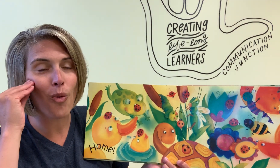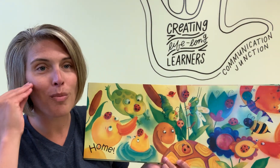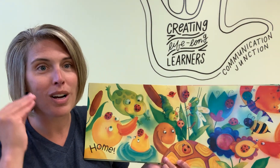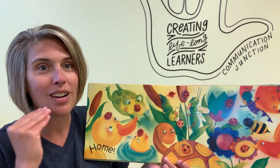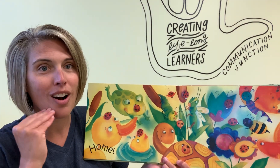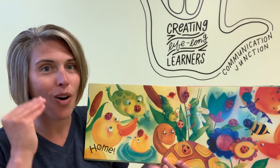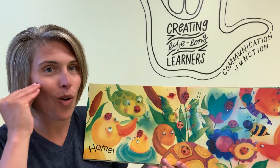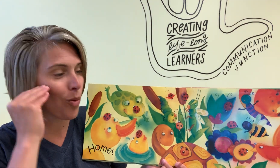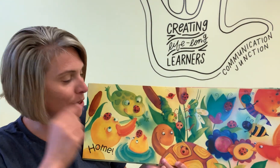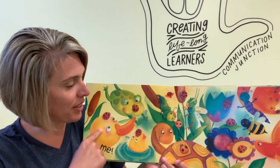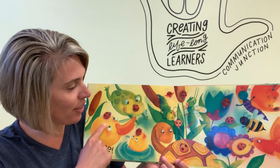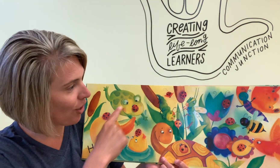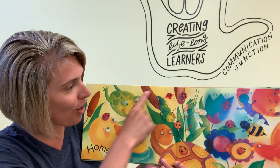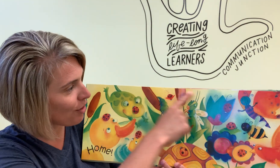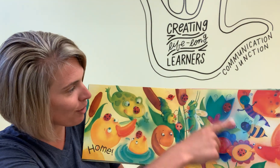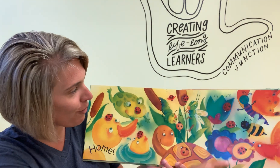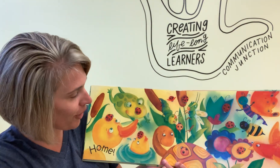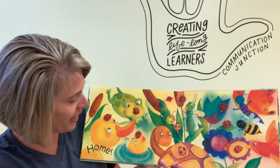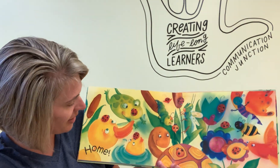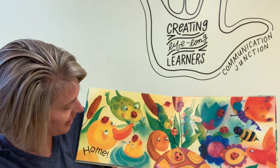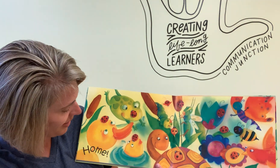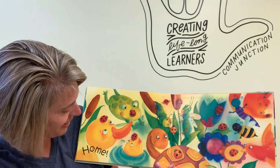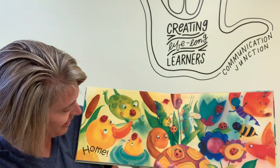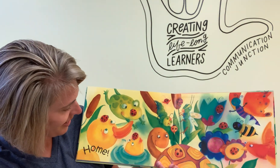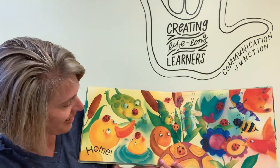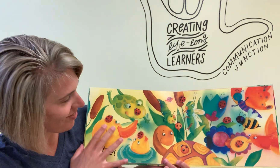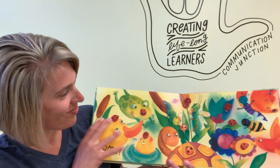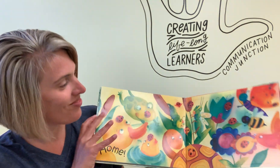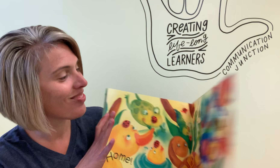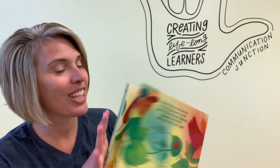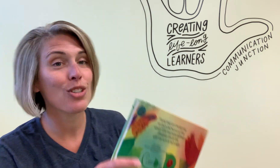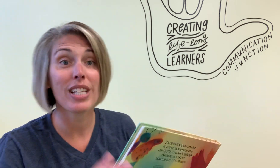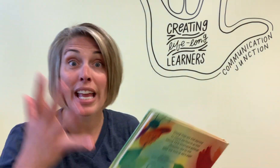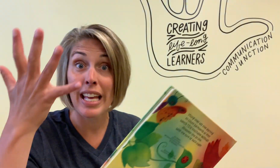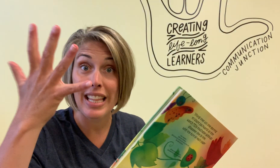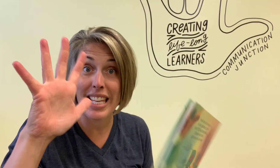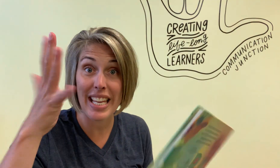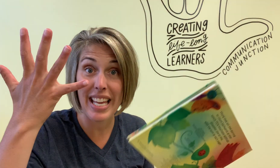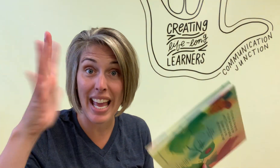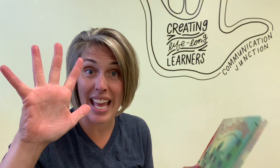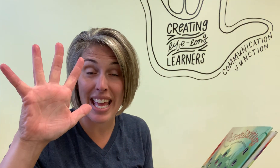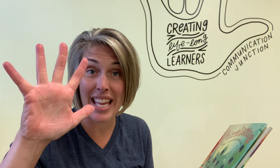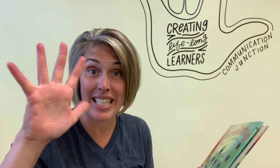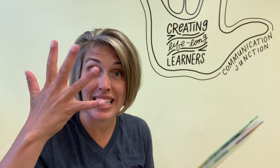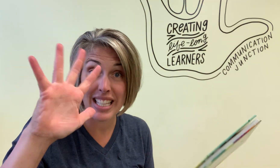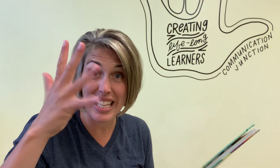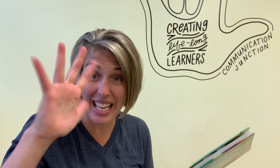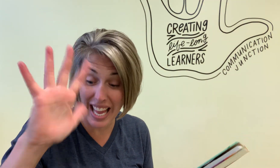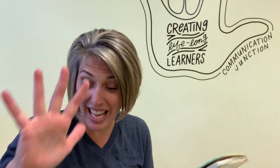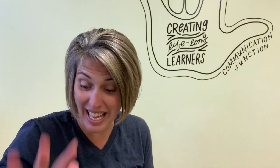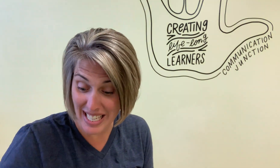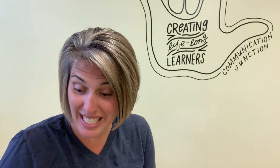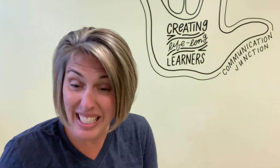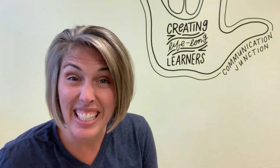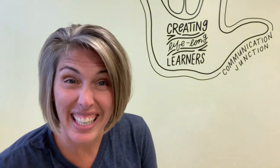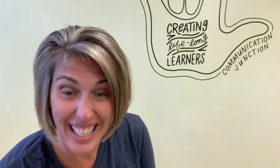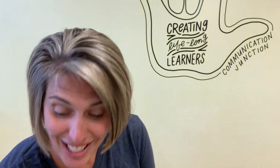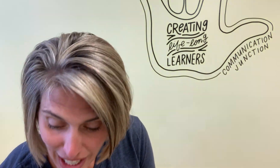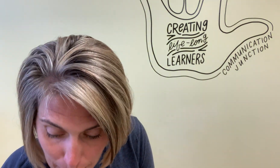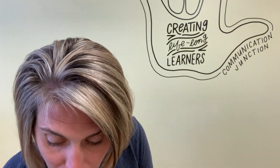home. Look, there are all of her friends. And you say, the end, the end. Nice job,